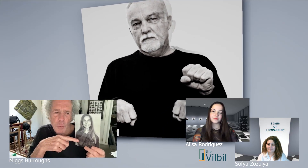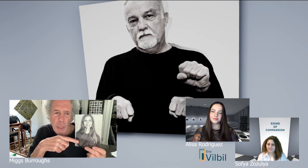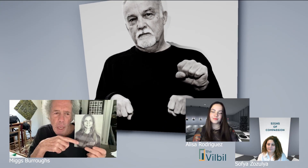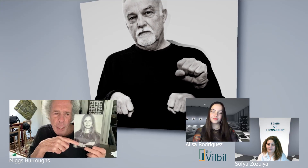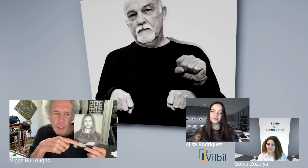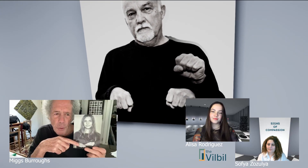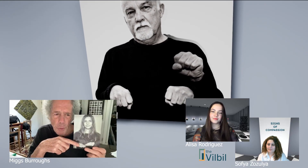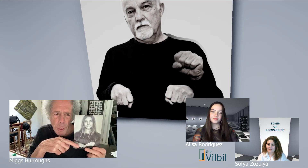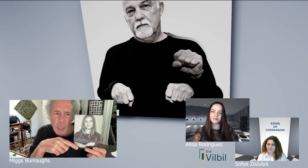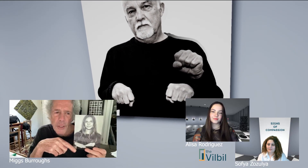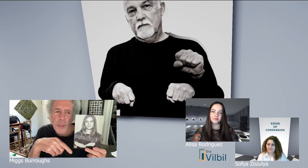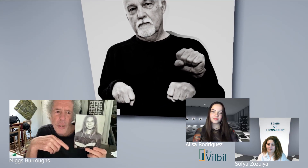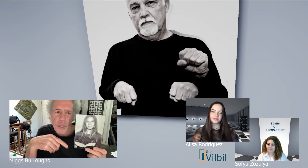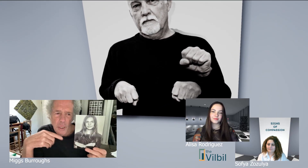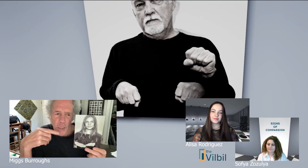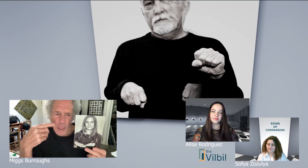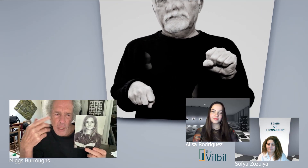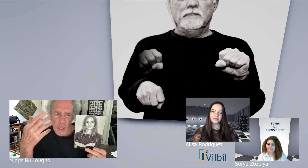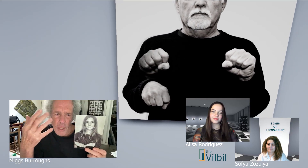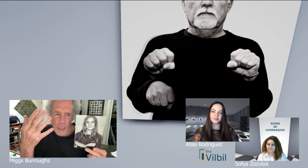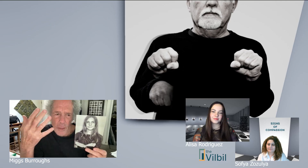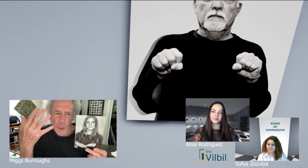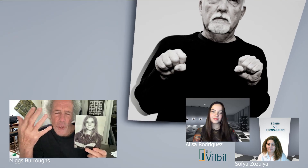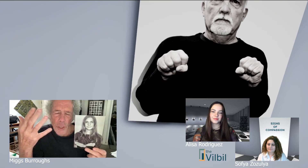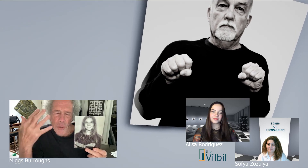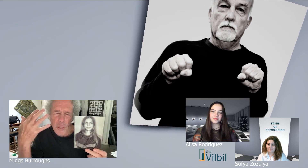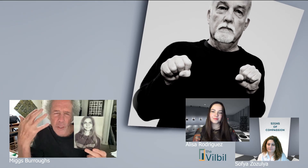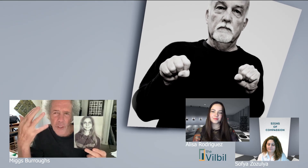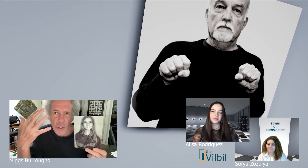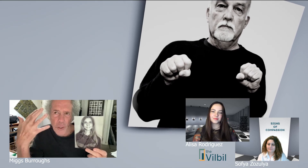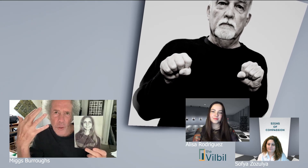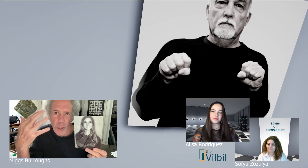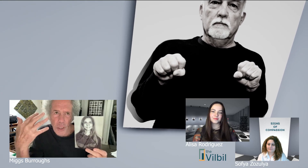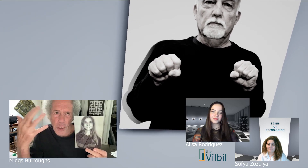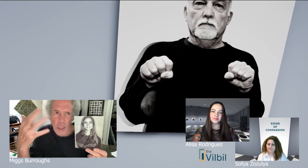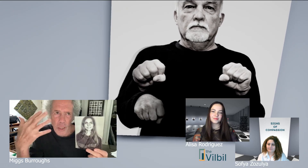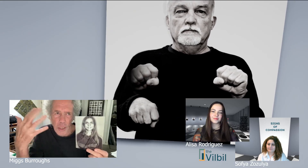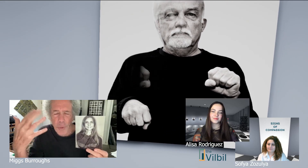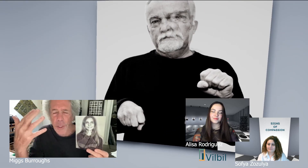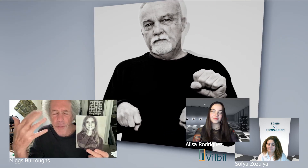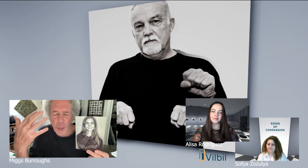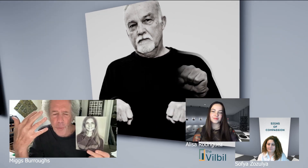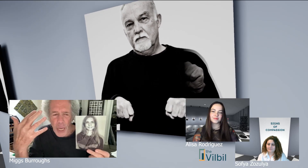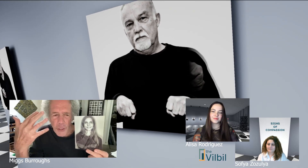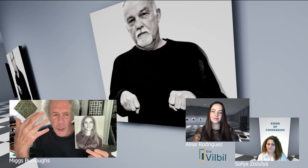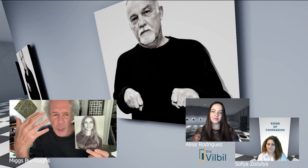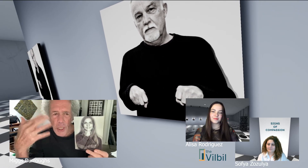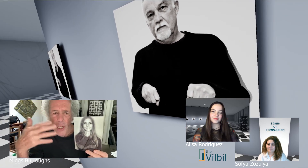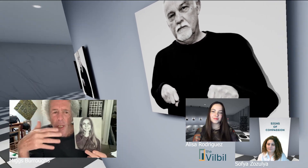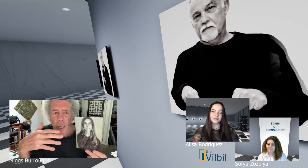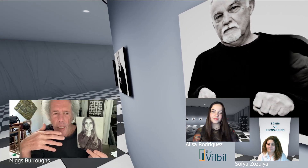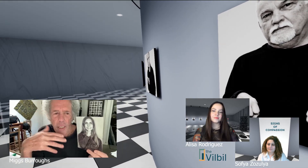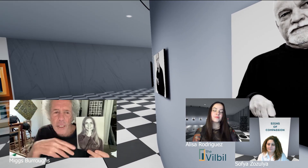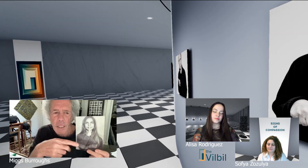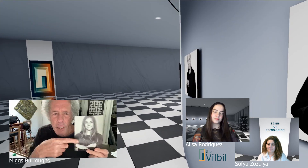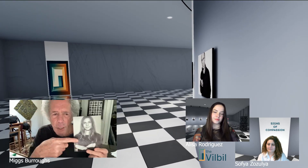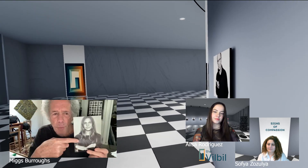be nice, which is the introduction to a plea for compassion. And I think I